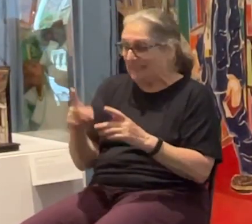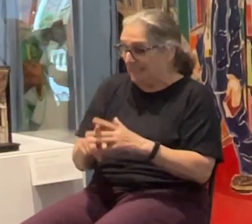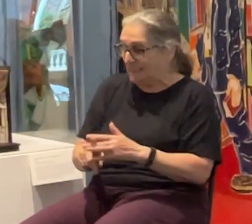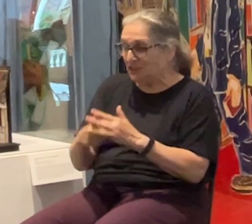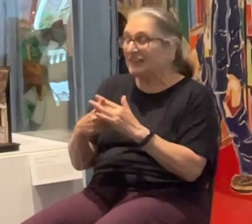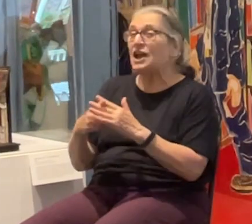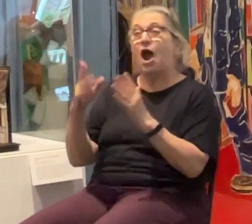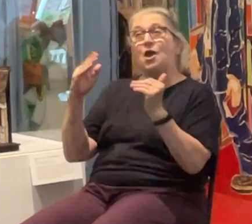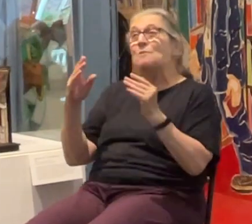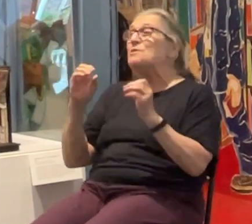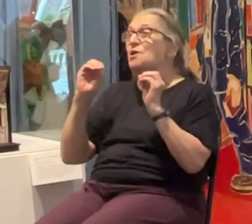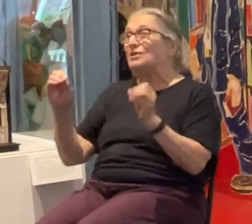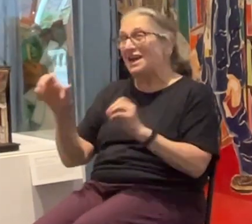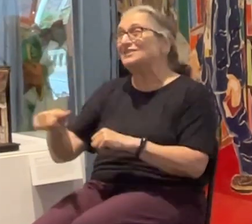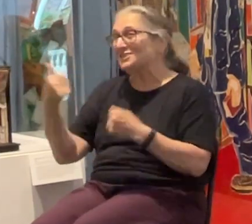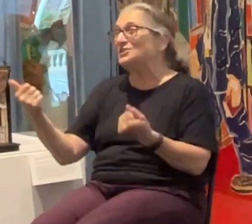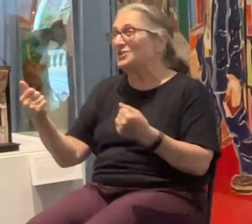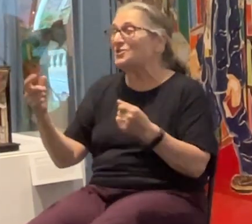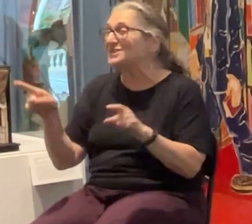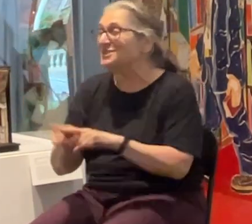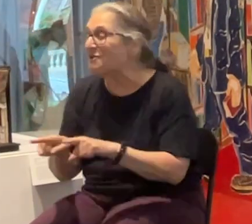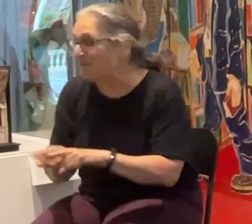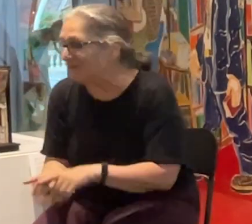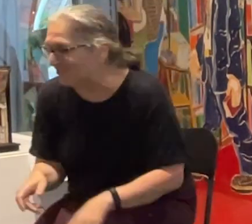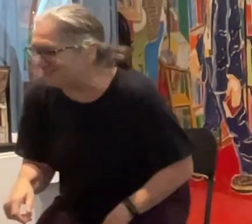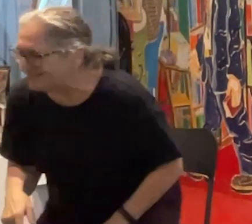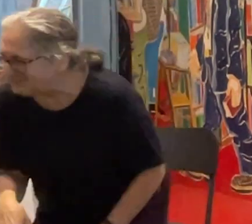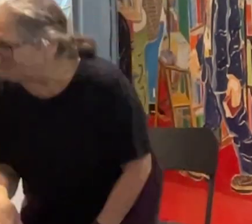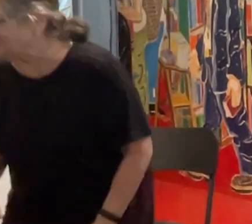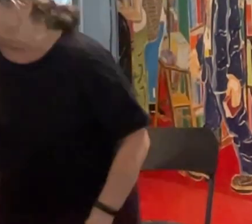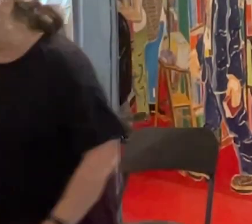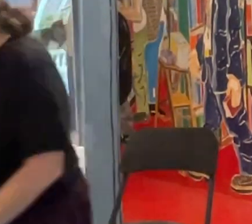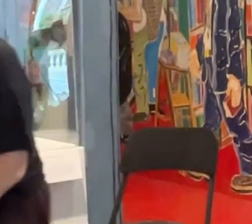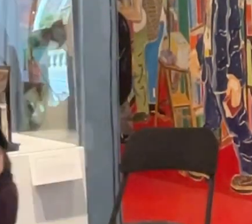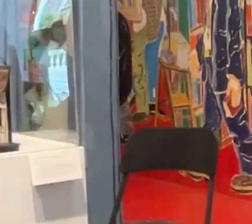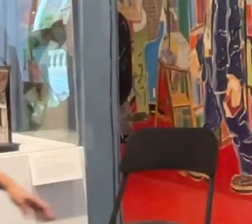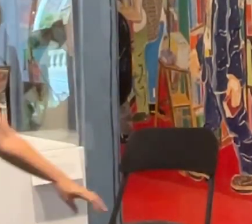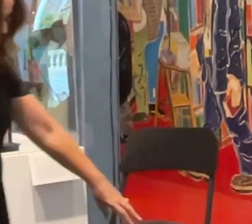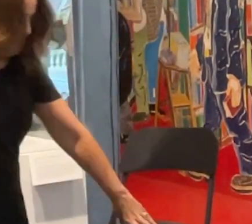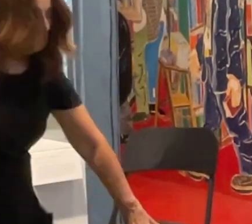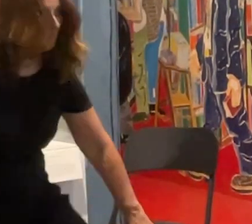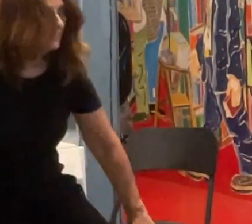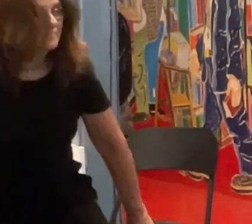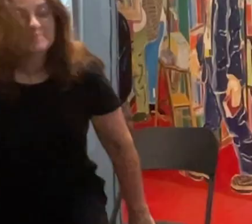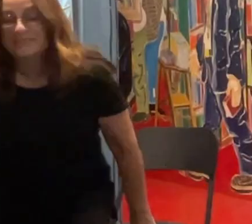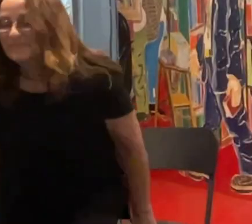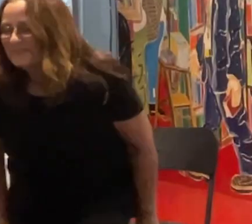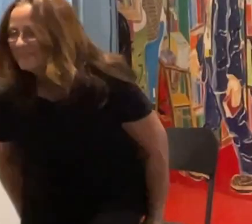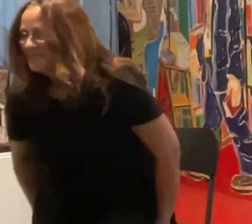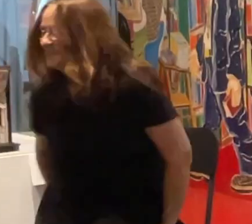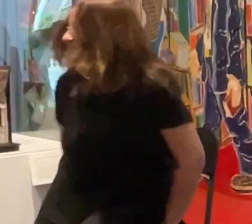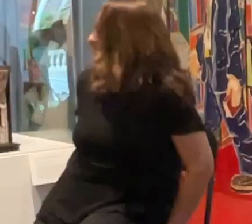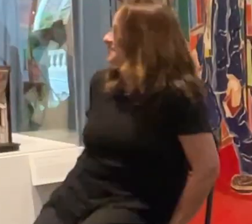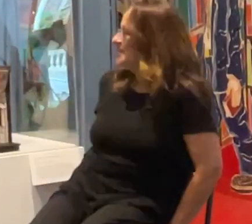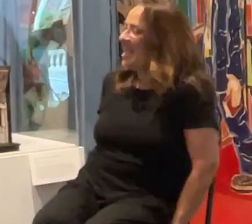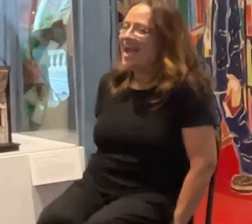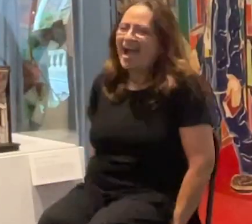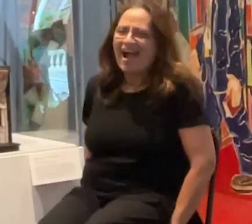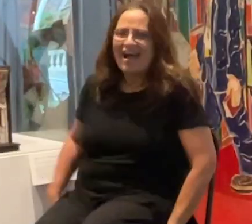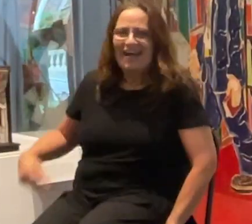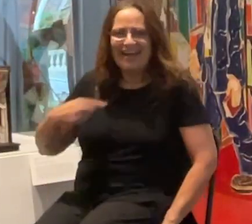one else can at all. Yeah. I think that open door over in the corner over there is something that you, for some reason, had to make.